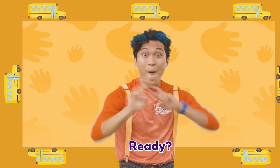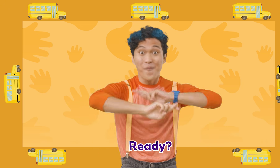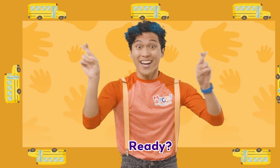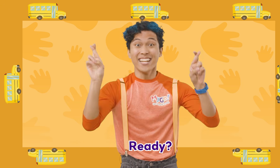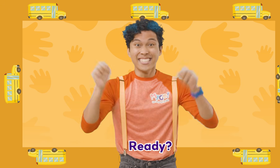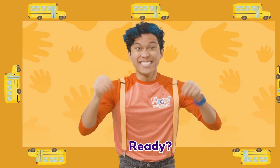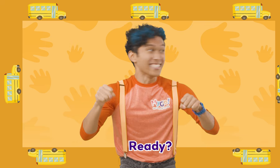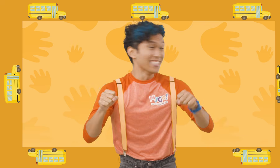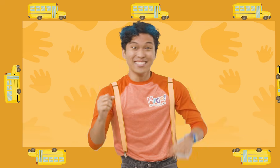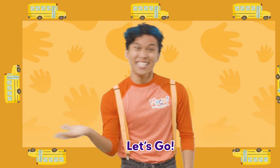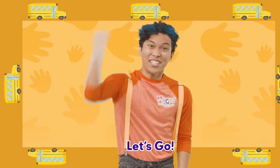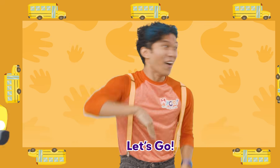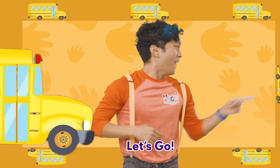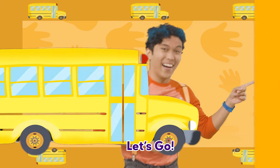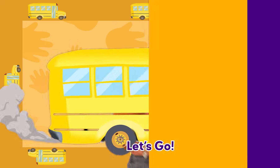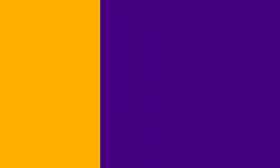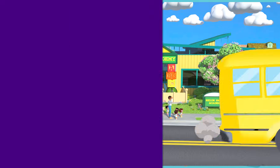Ready? Let's go!